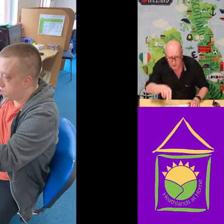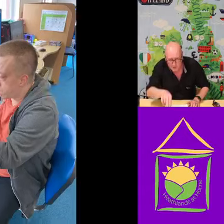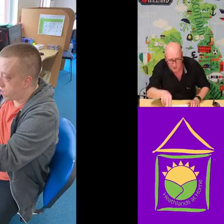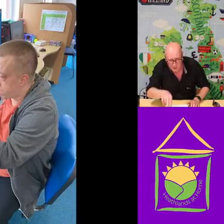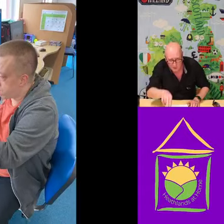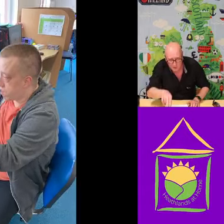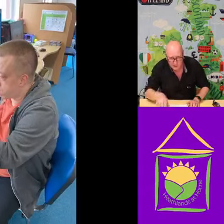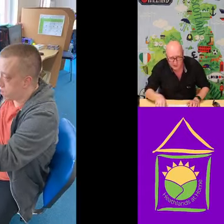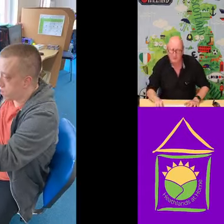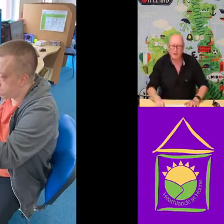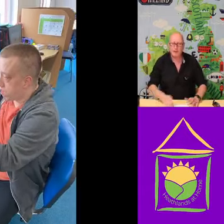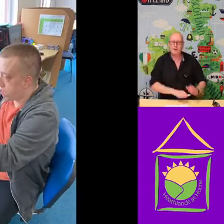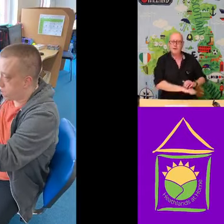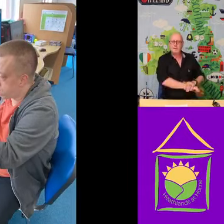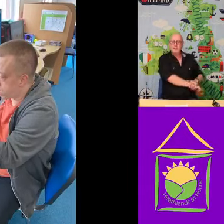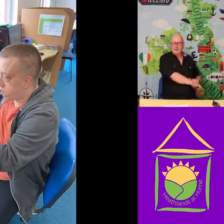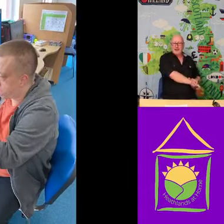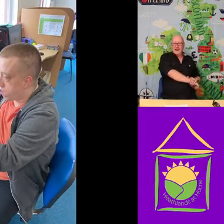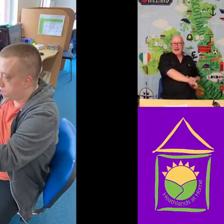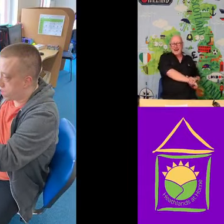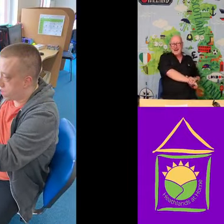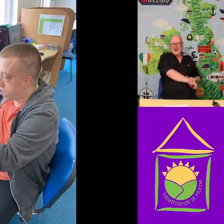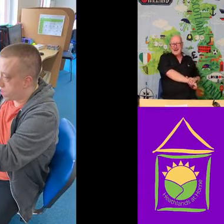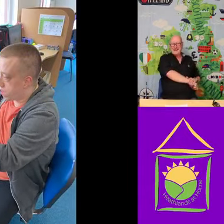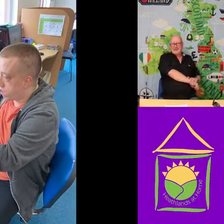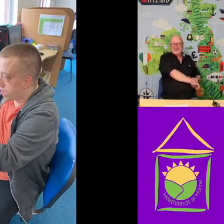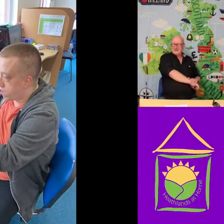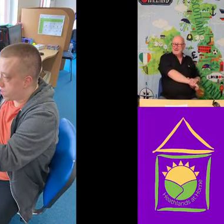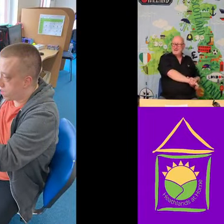in the zone, ladies and gentlemen, now. But hey! Gift!